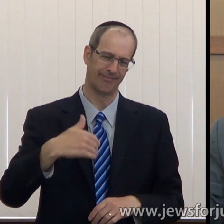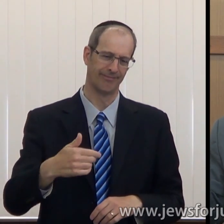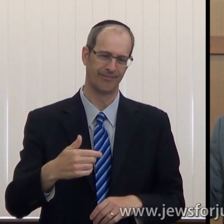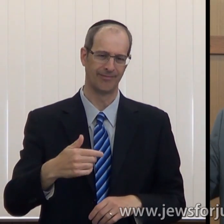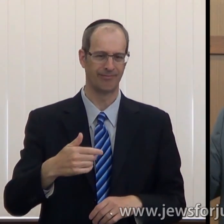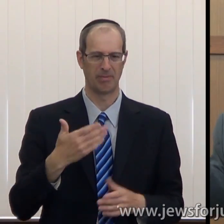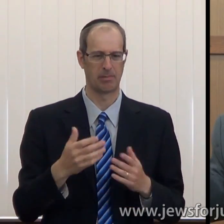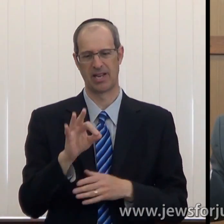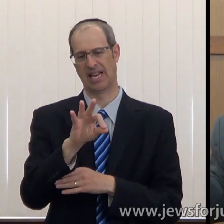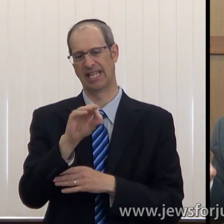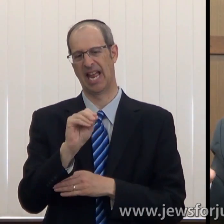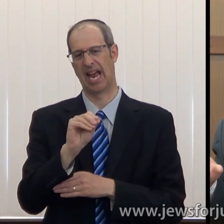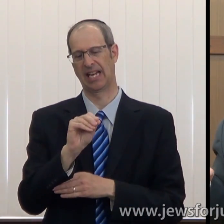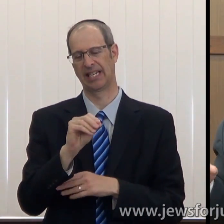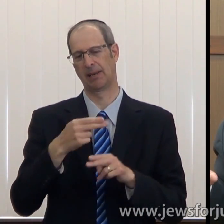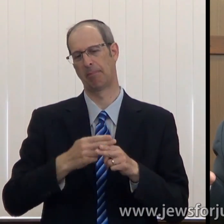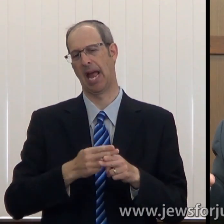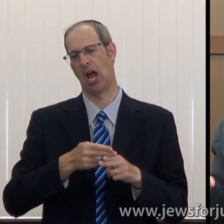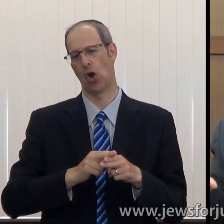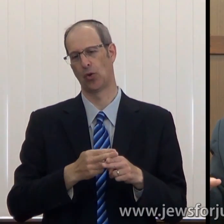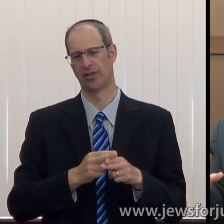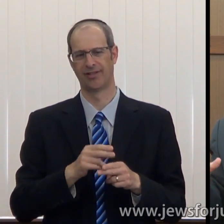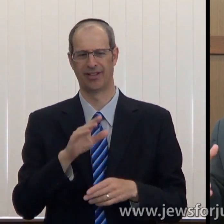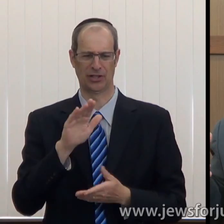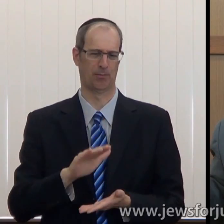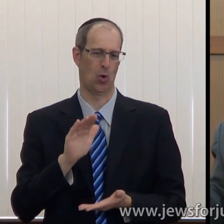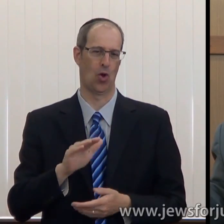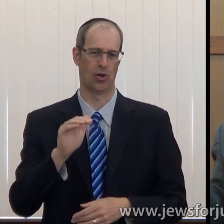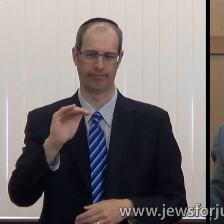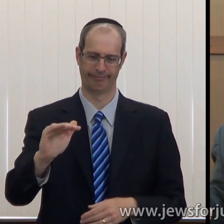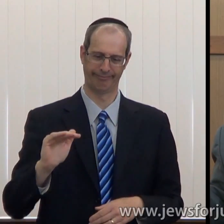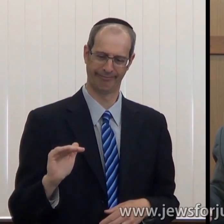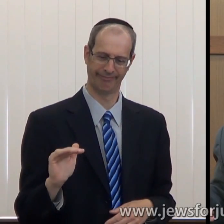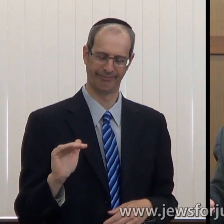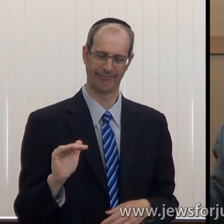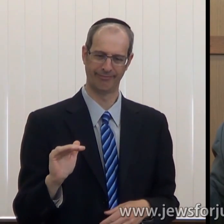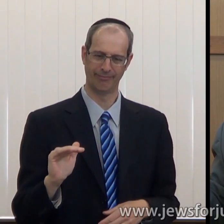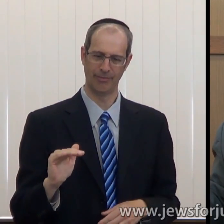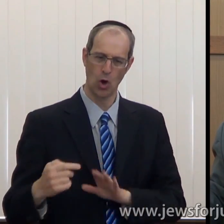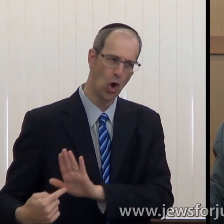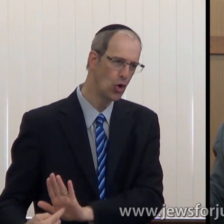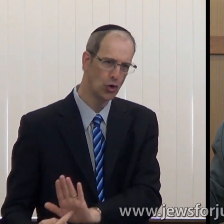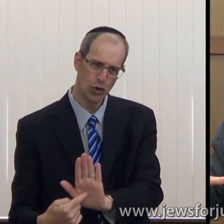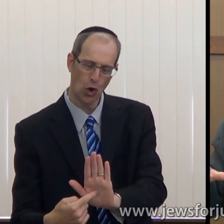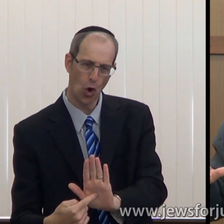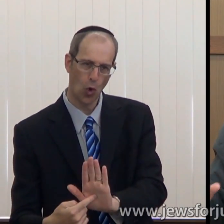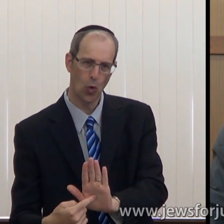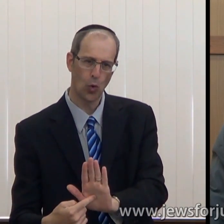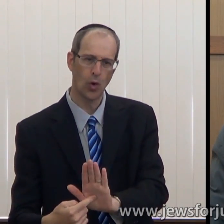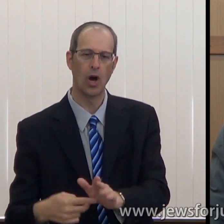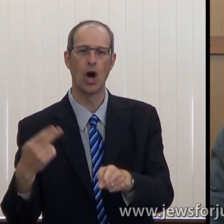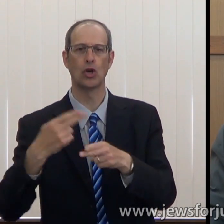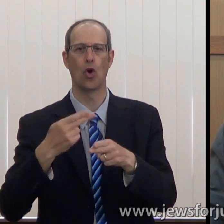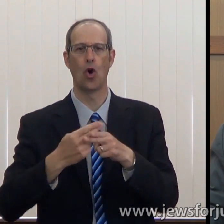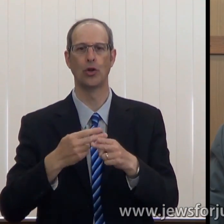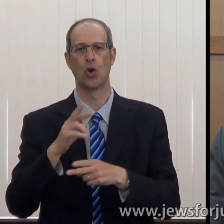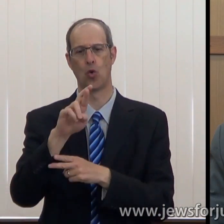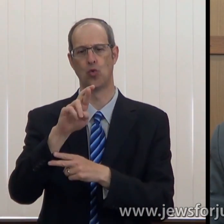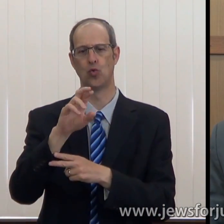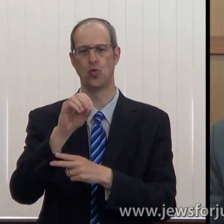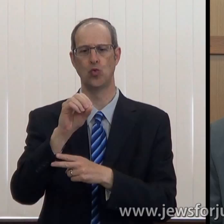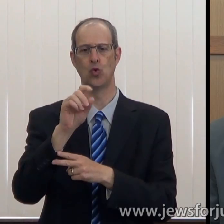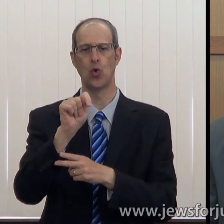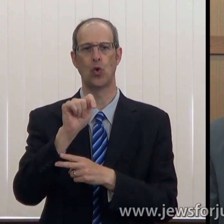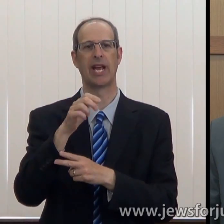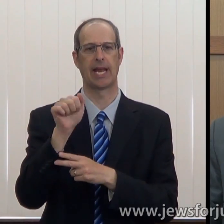90 pounds, little teeny student, to demonstrate something called rooting.